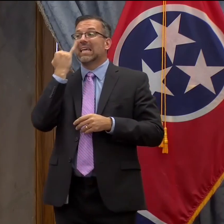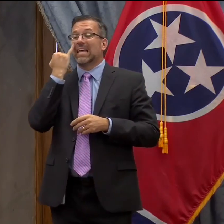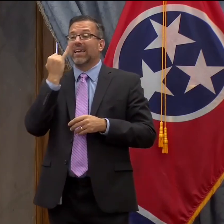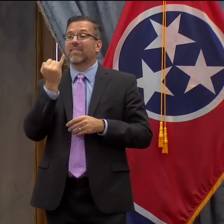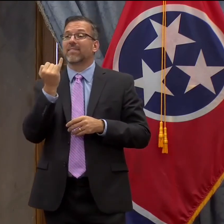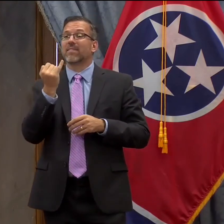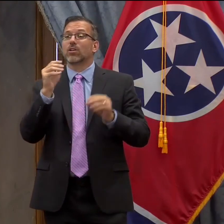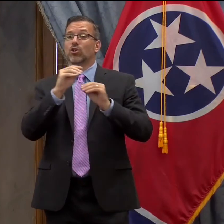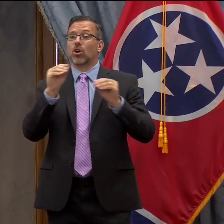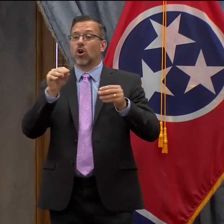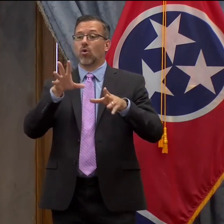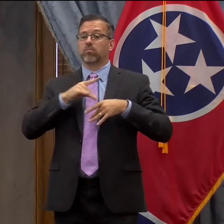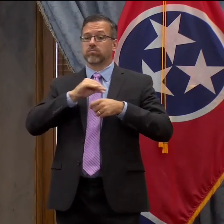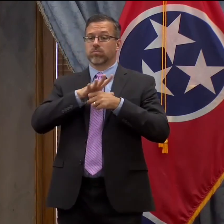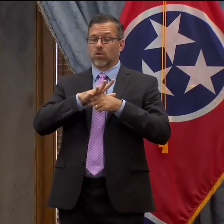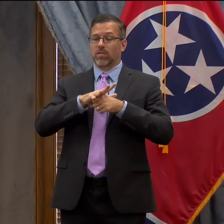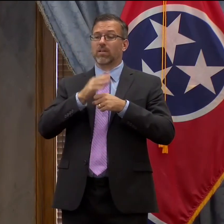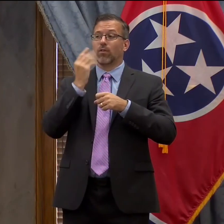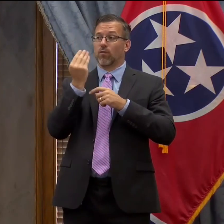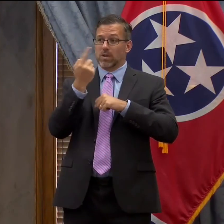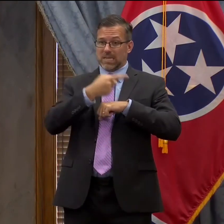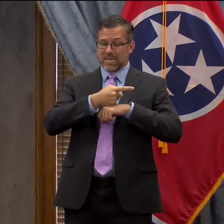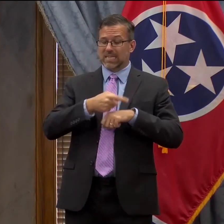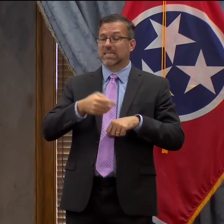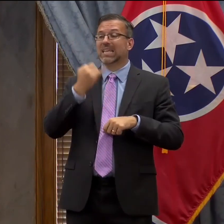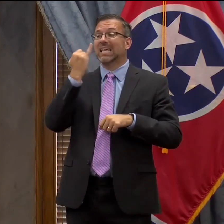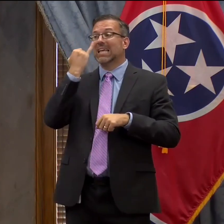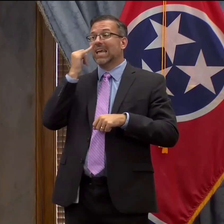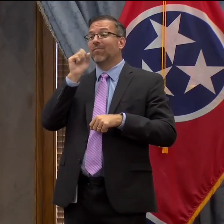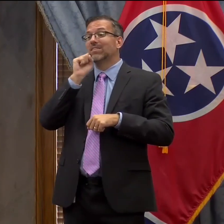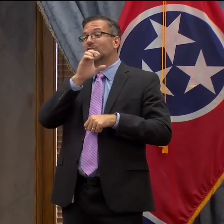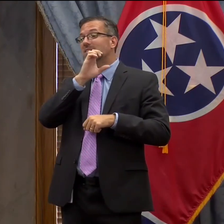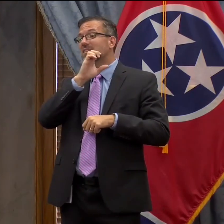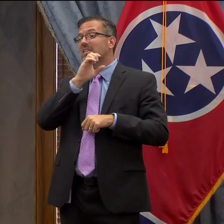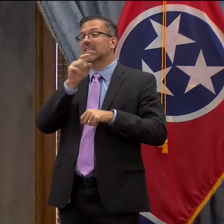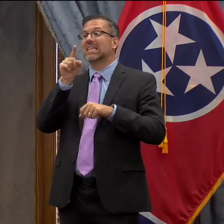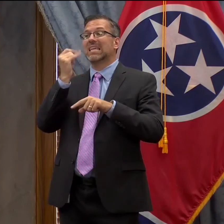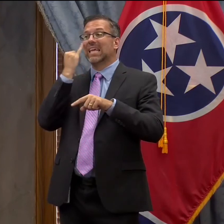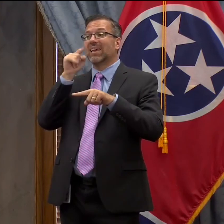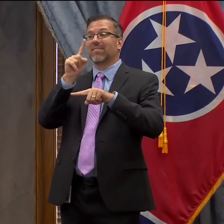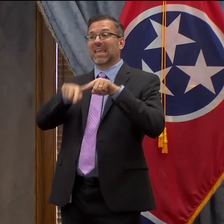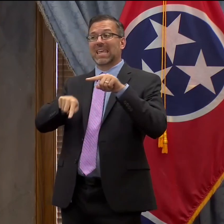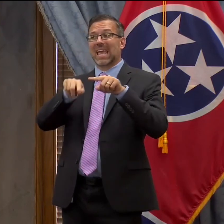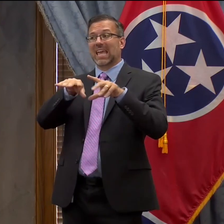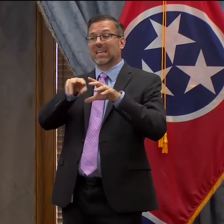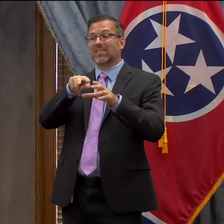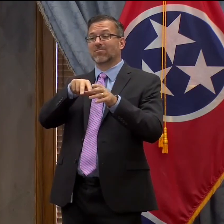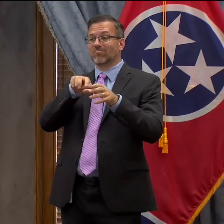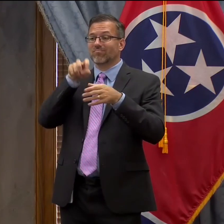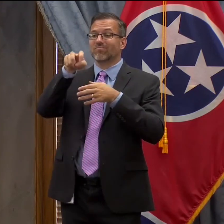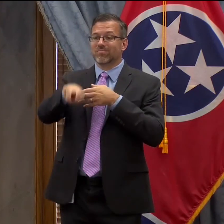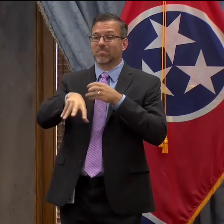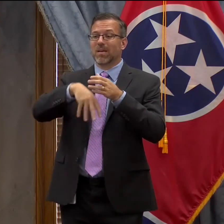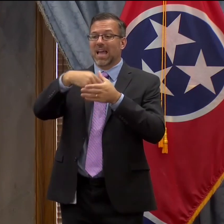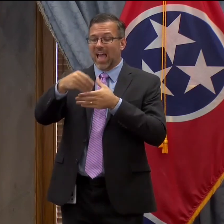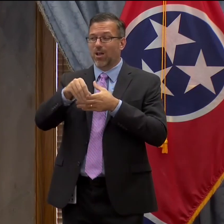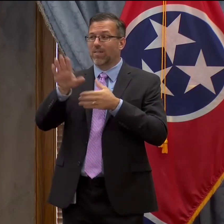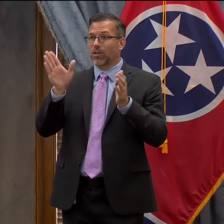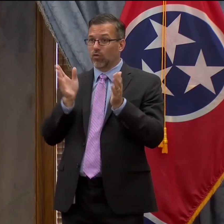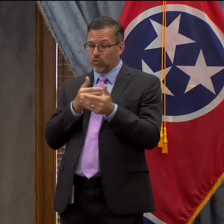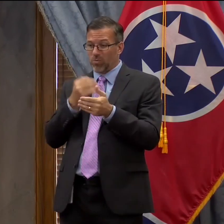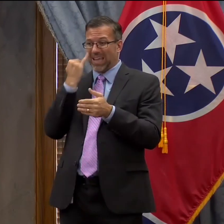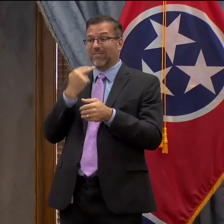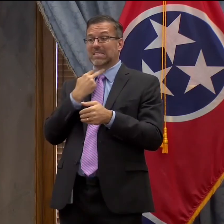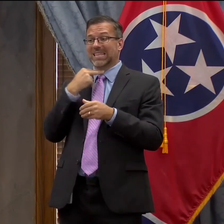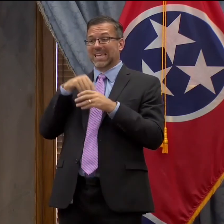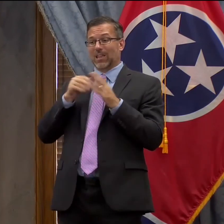limited indoor visitation. If a resident is not able to leave his or her room to go to the designated indoor space,